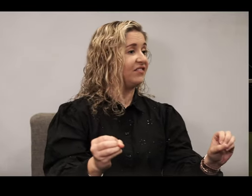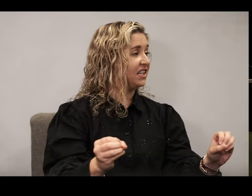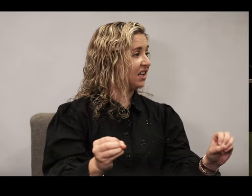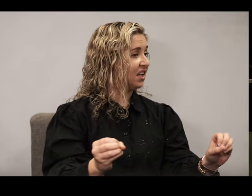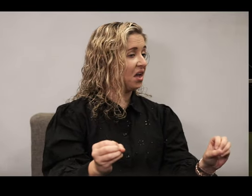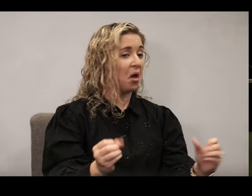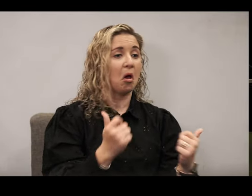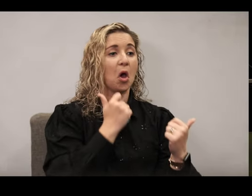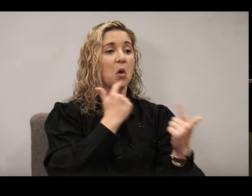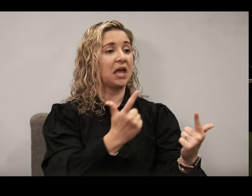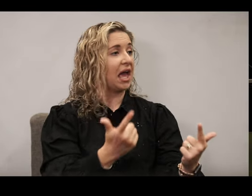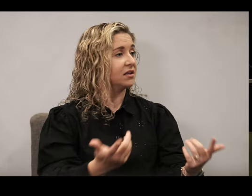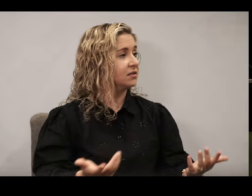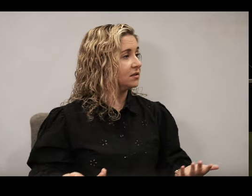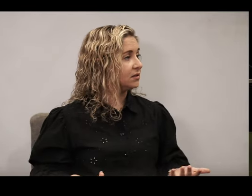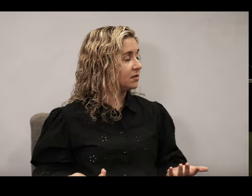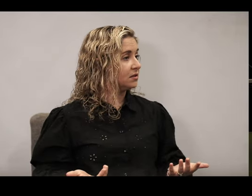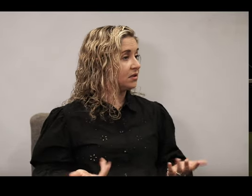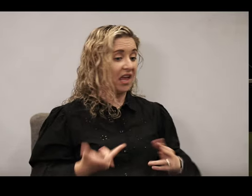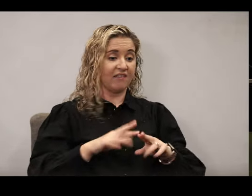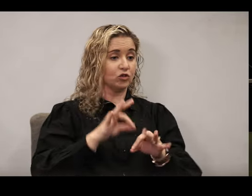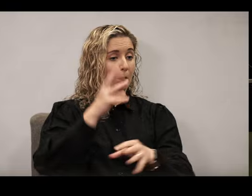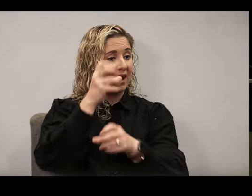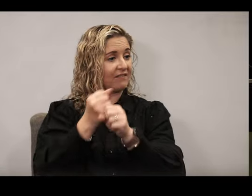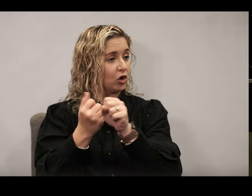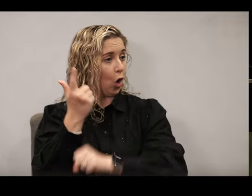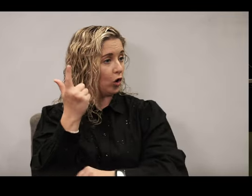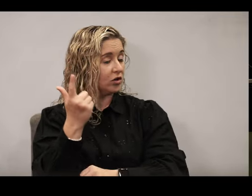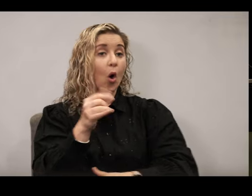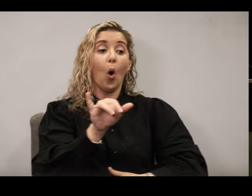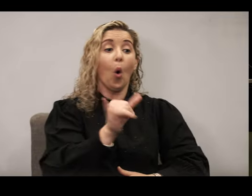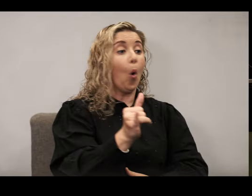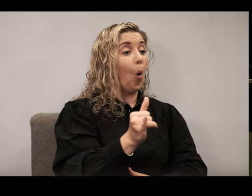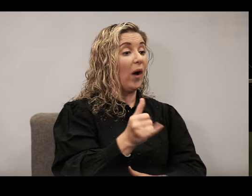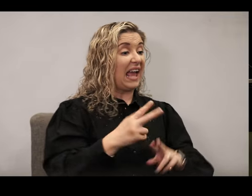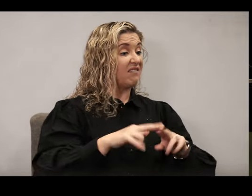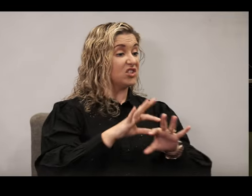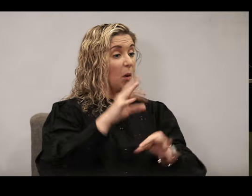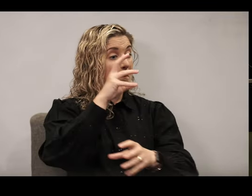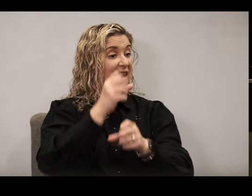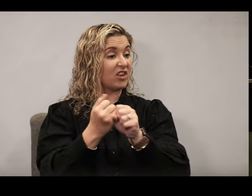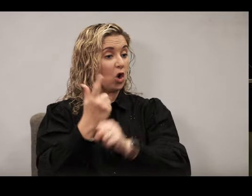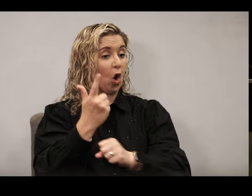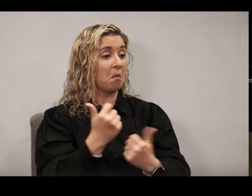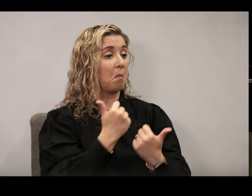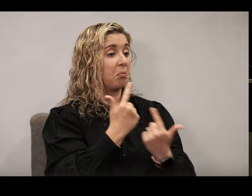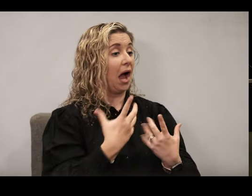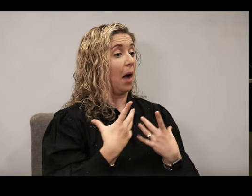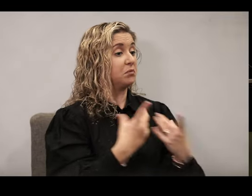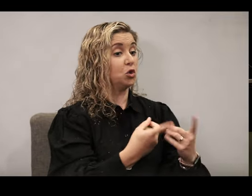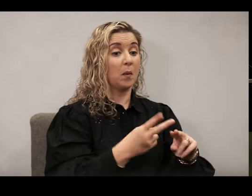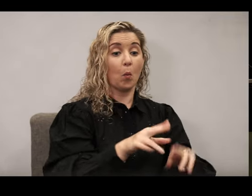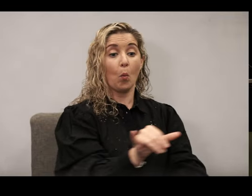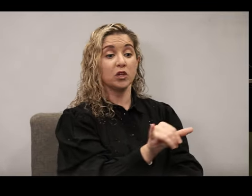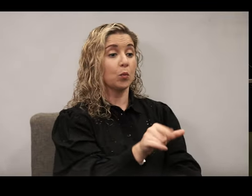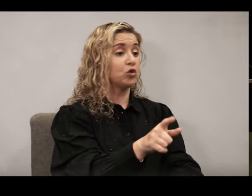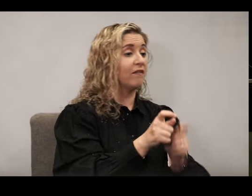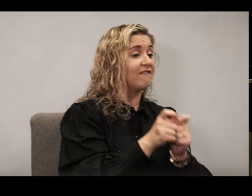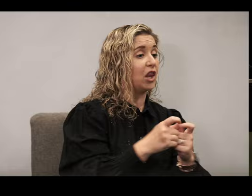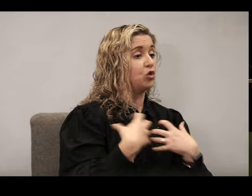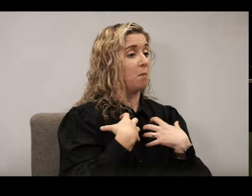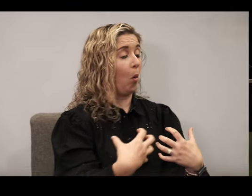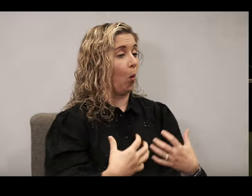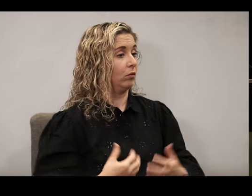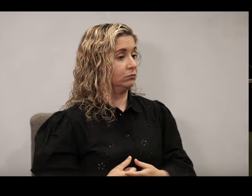other is someone else's child, well, feel free to pick the one that you're more attached to or the one you find cuter or the one you think will bring you greater benefit or the one you think will